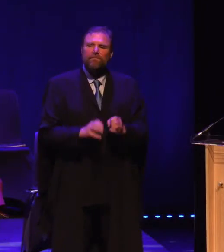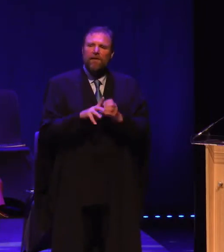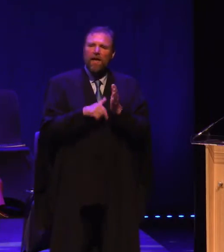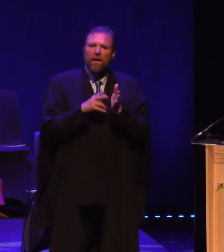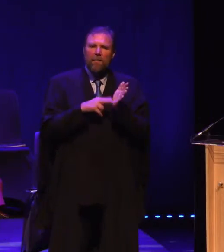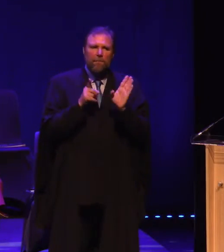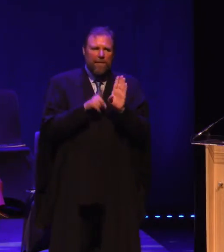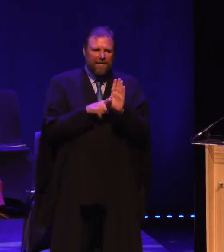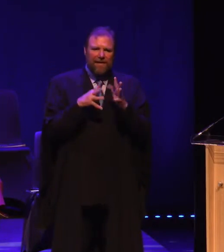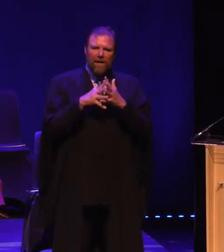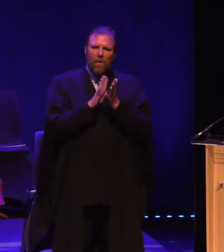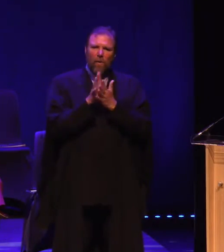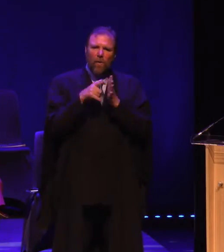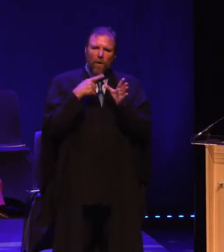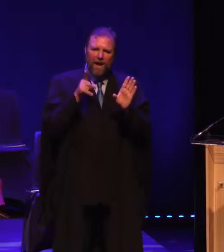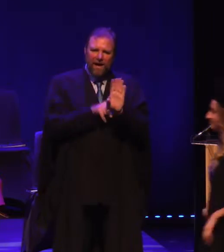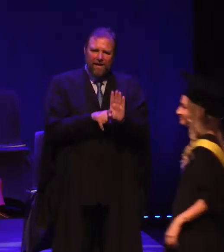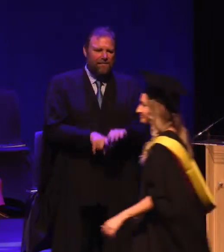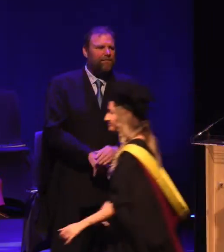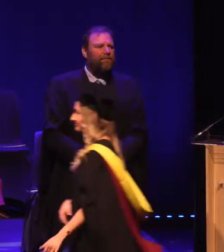Bethany Way.